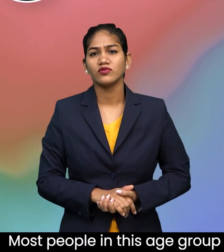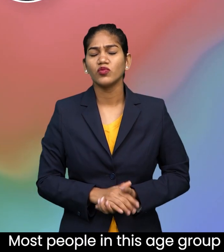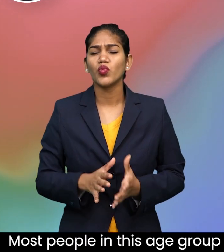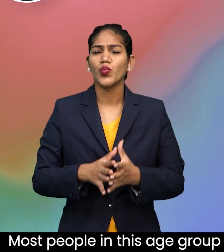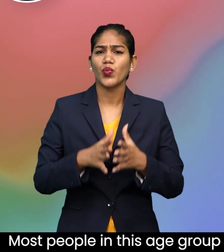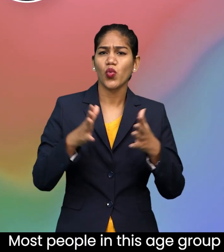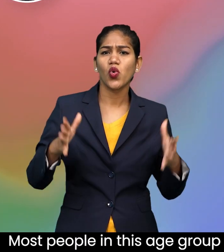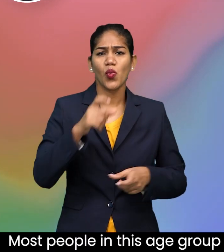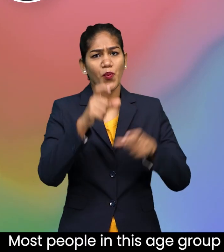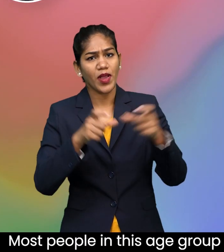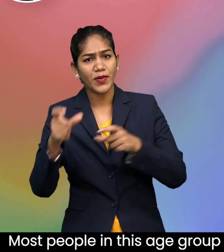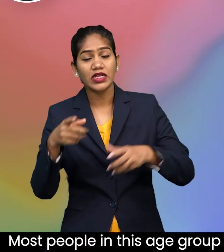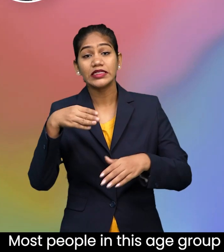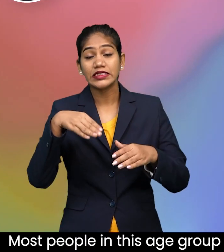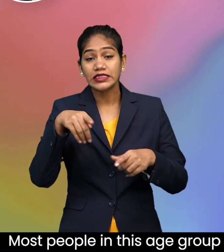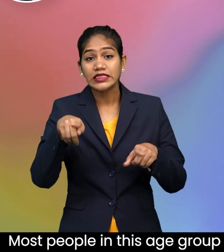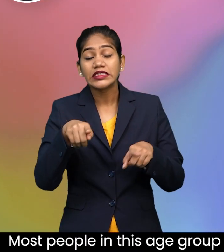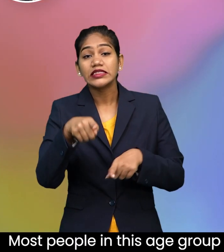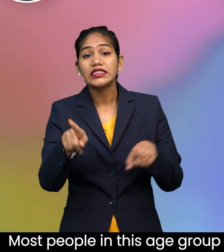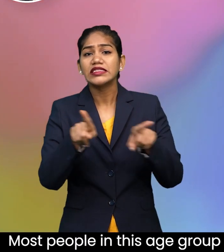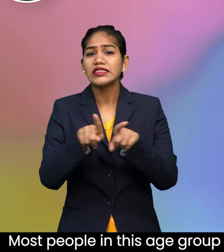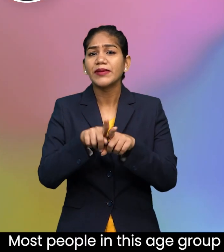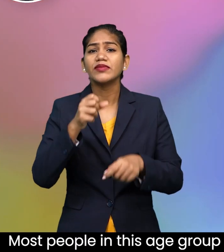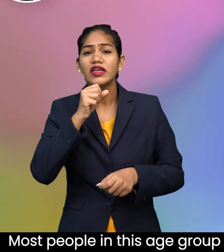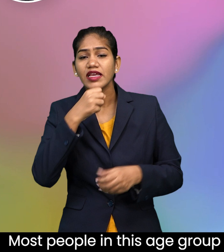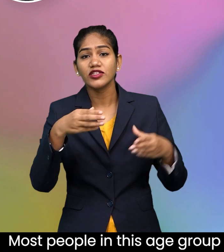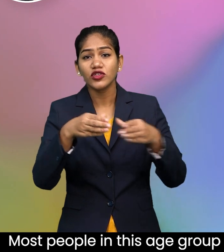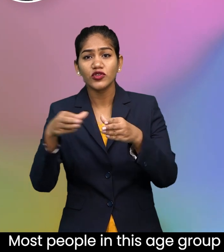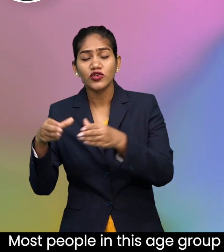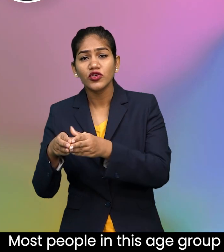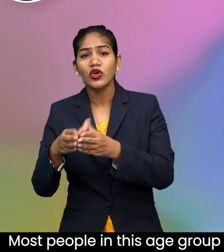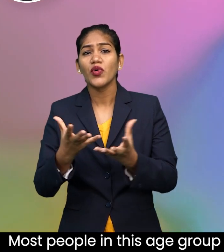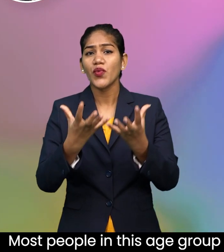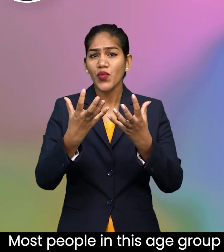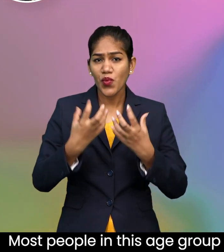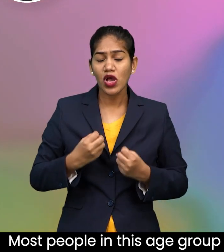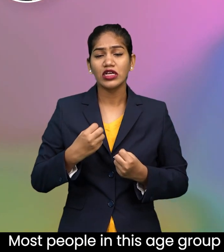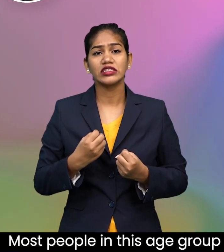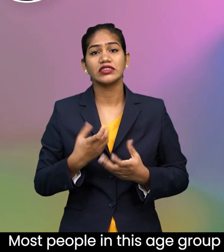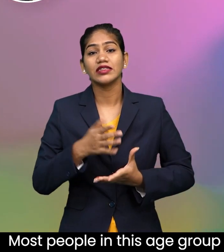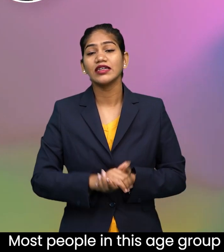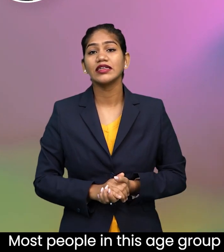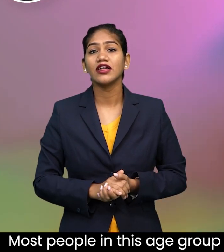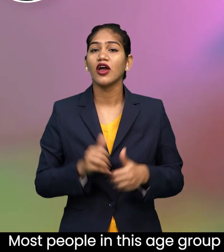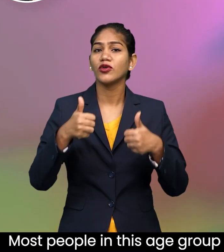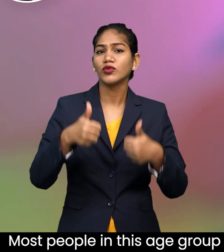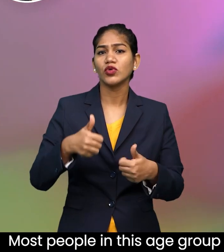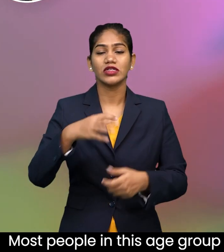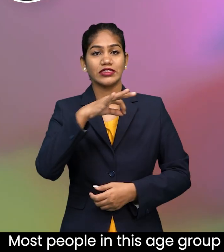Most people in this age group desire a decent income and security at work.